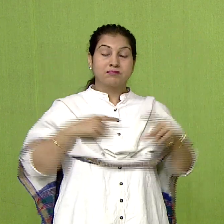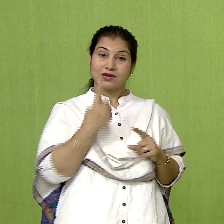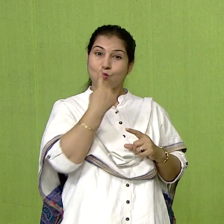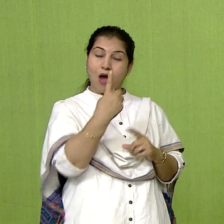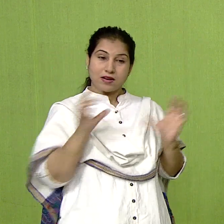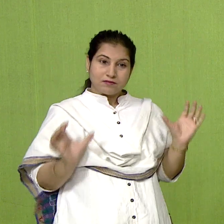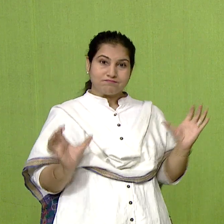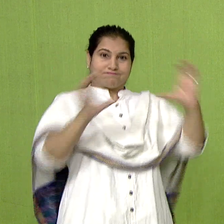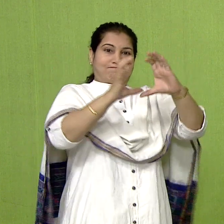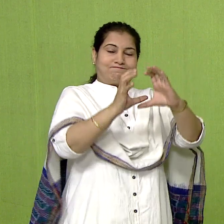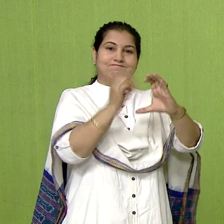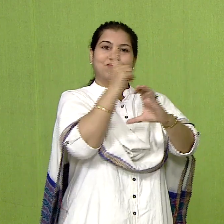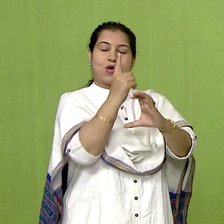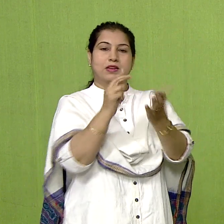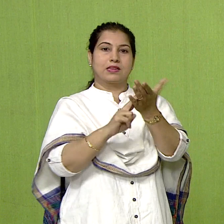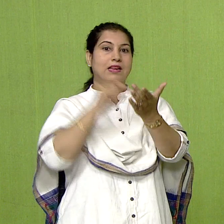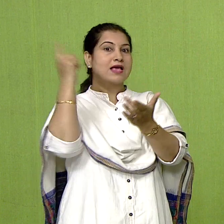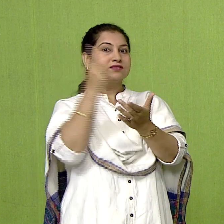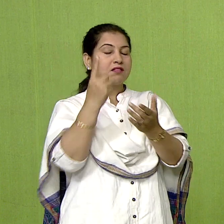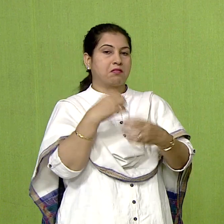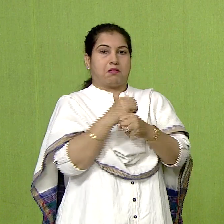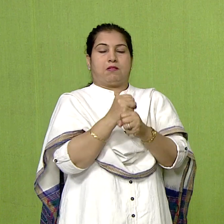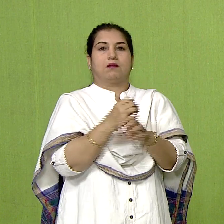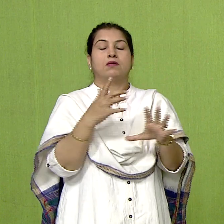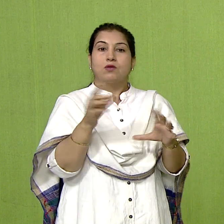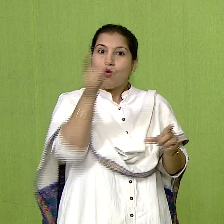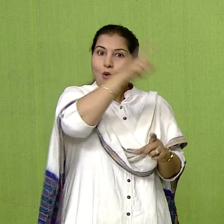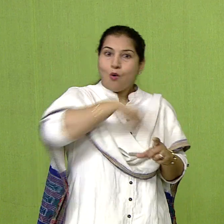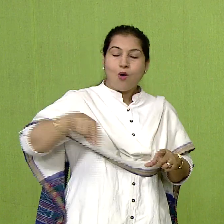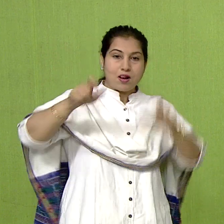organization that would care about the well-being of all the people of India.